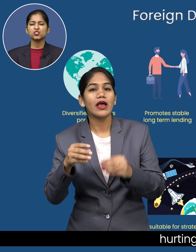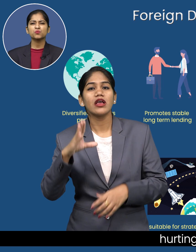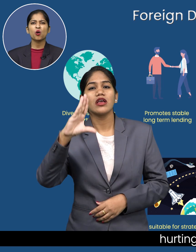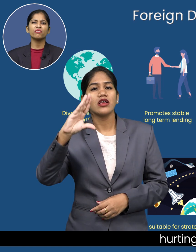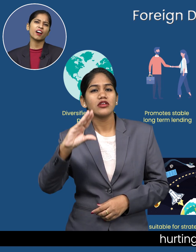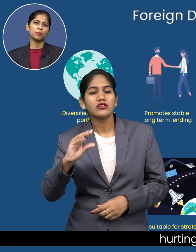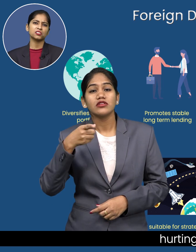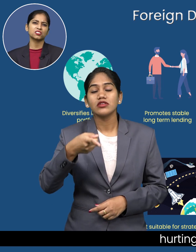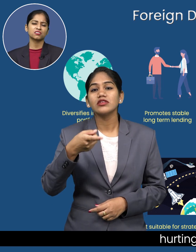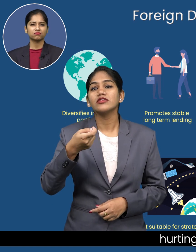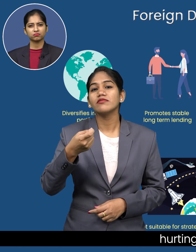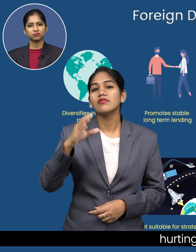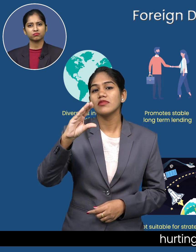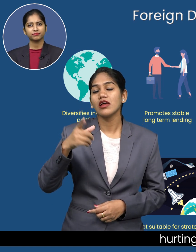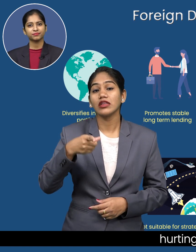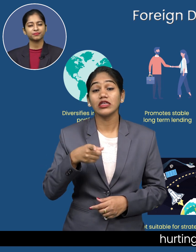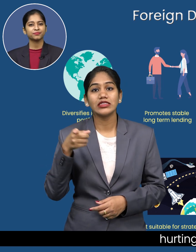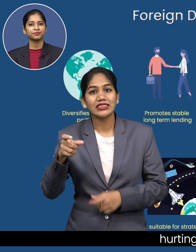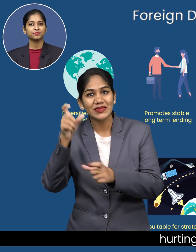hurting small farmers.